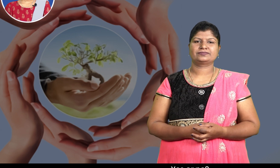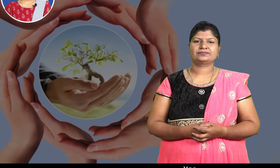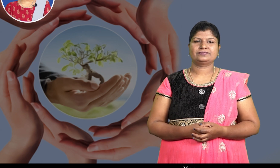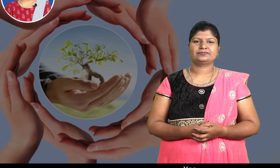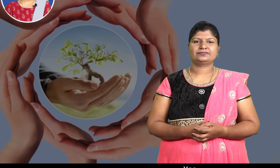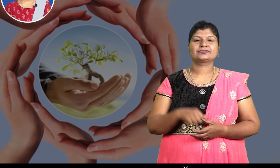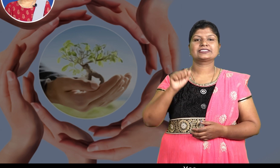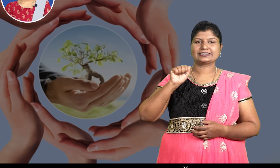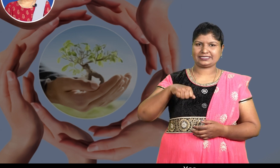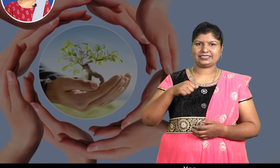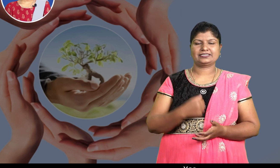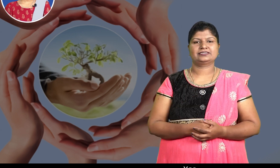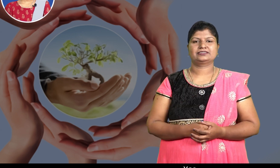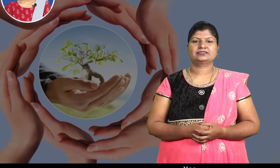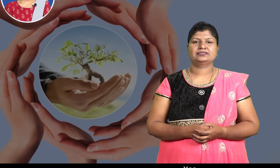Yes.